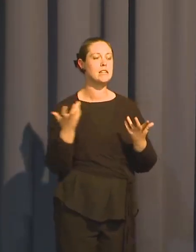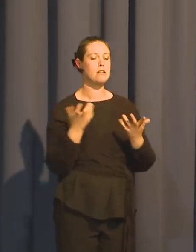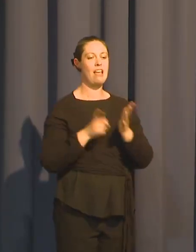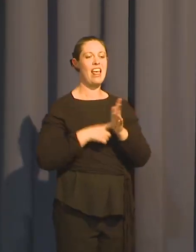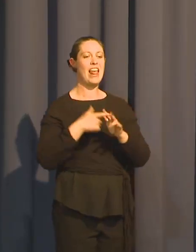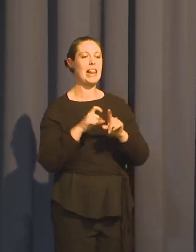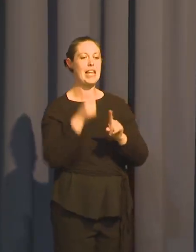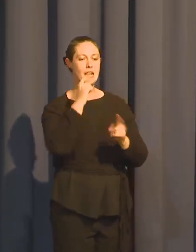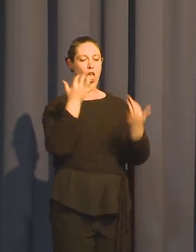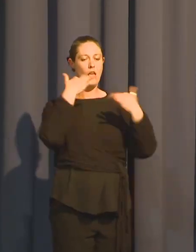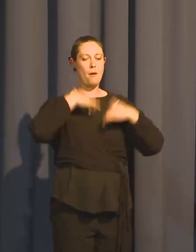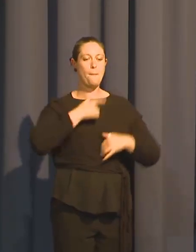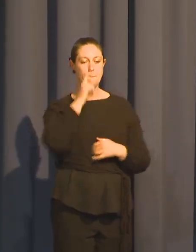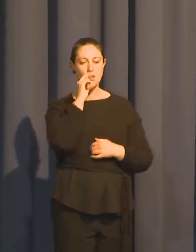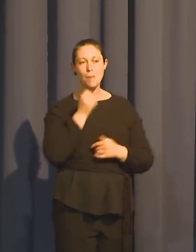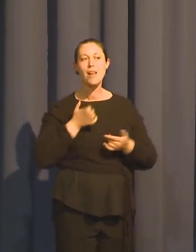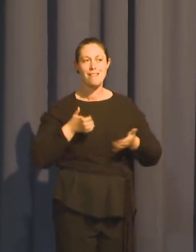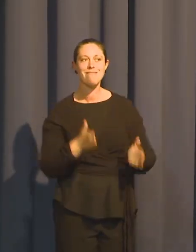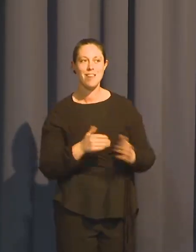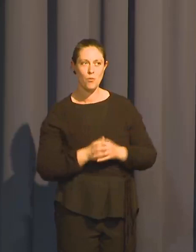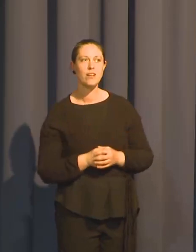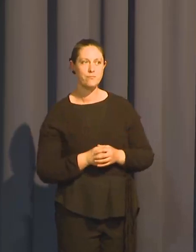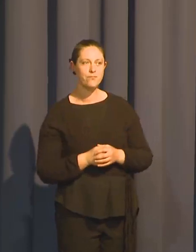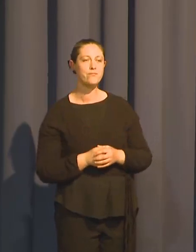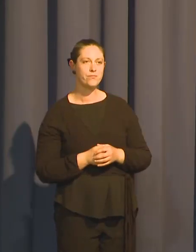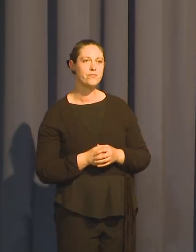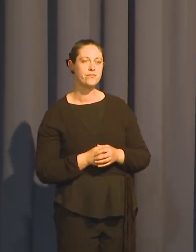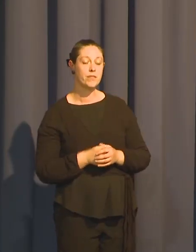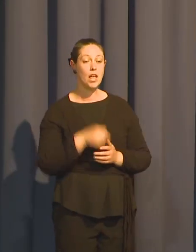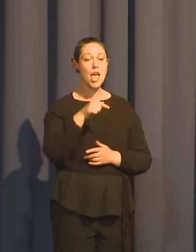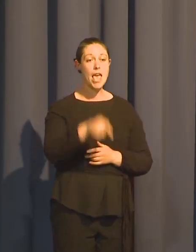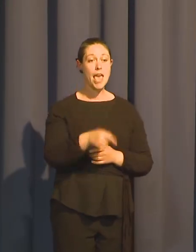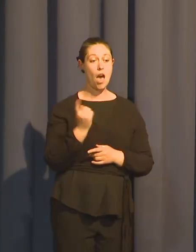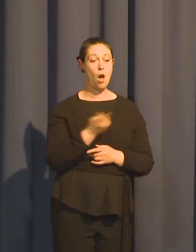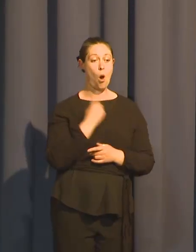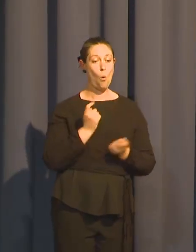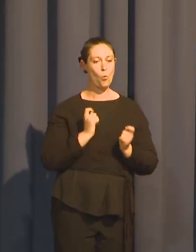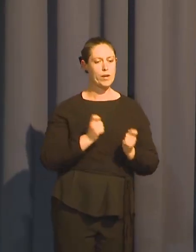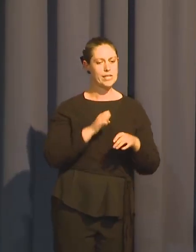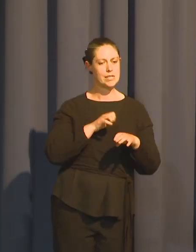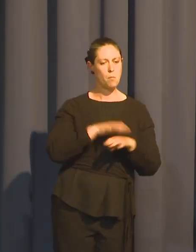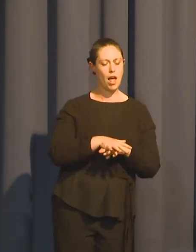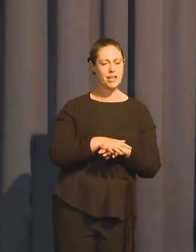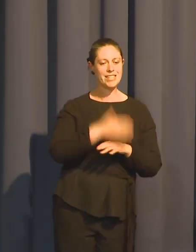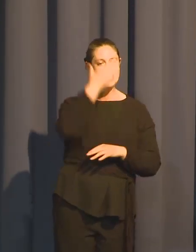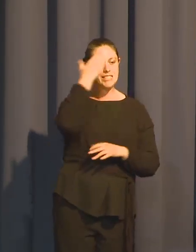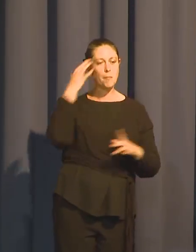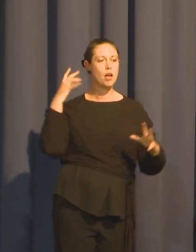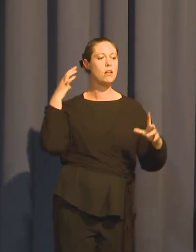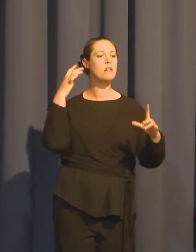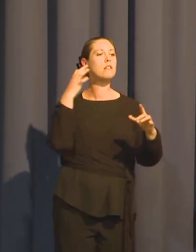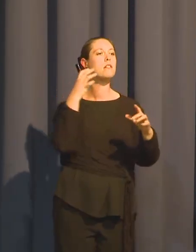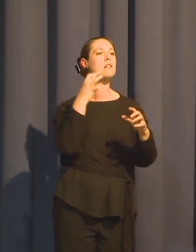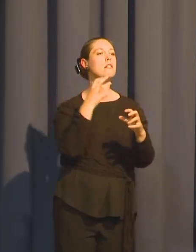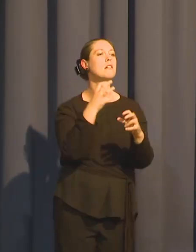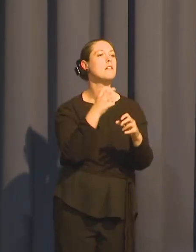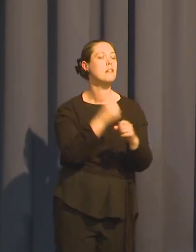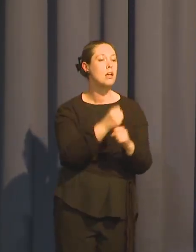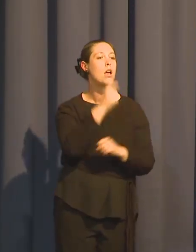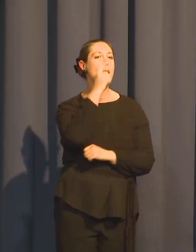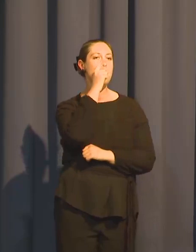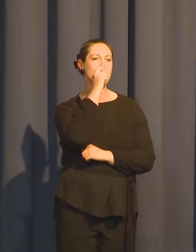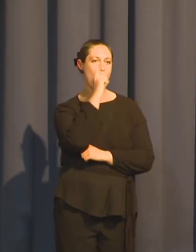that way. So when we did the blood testing here, it was towards the end of summer, and so that could be